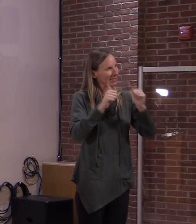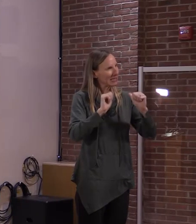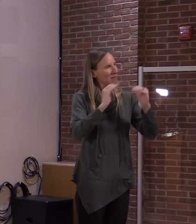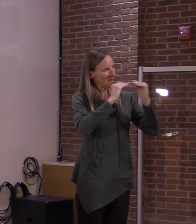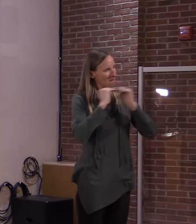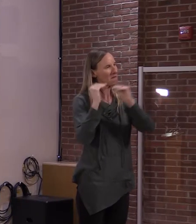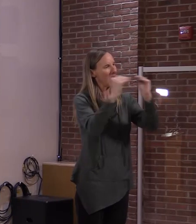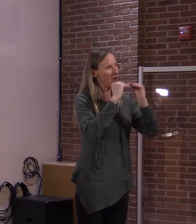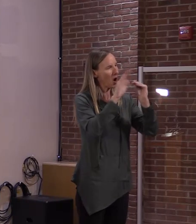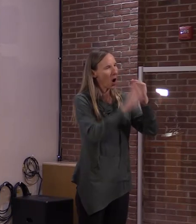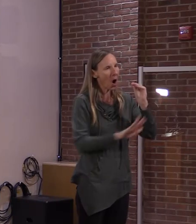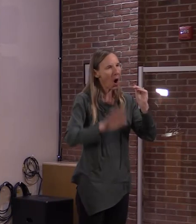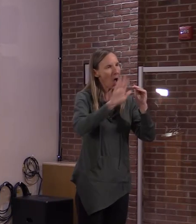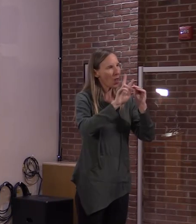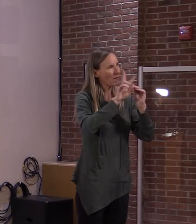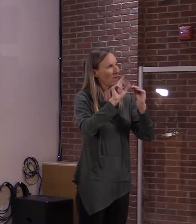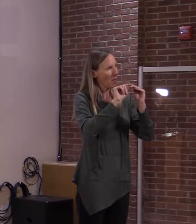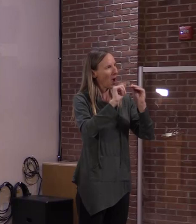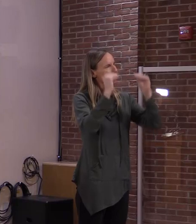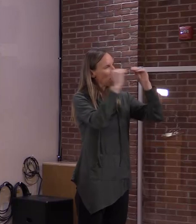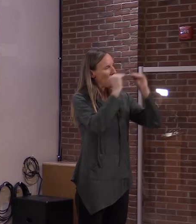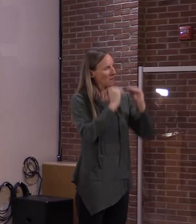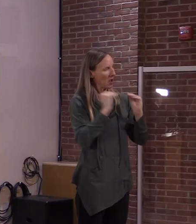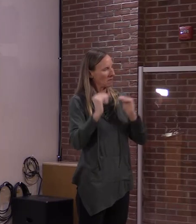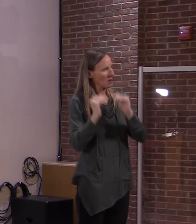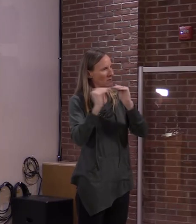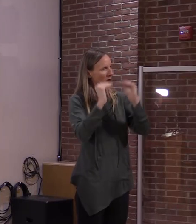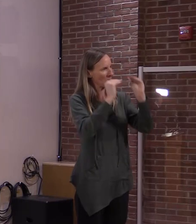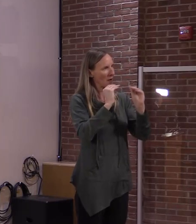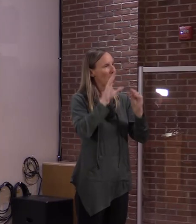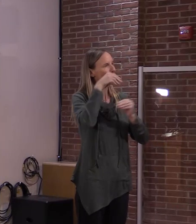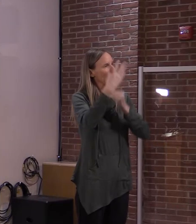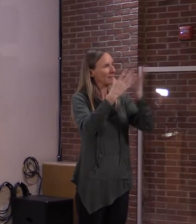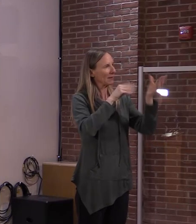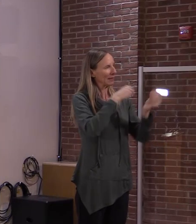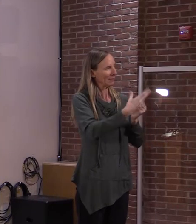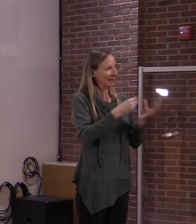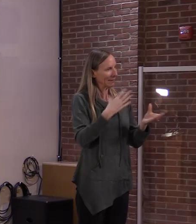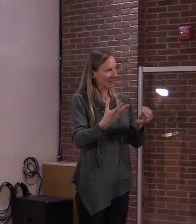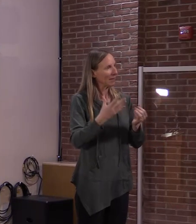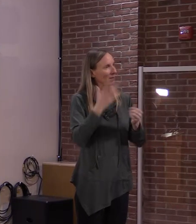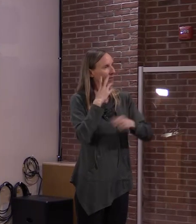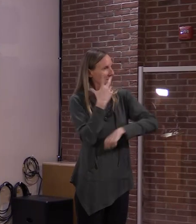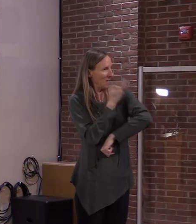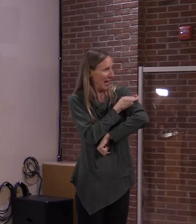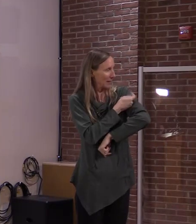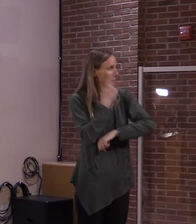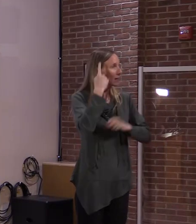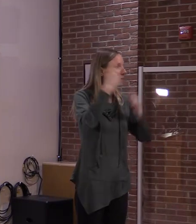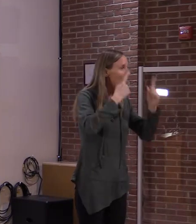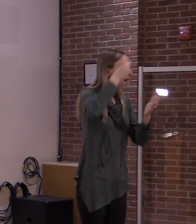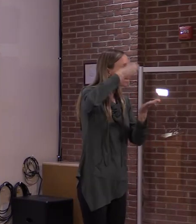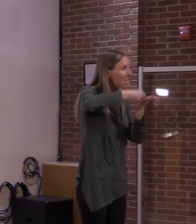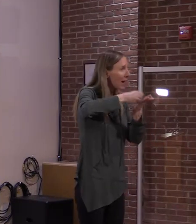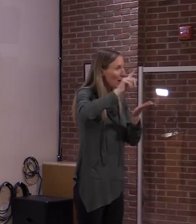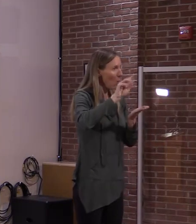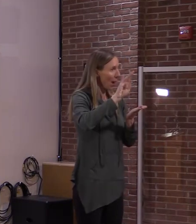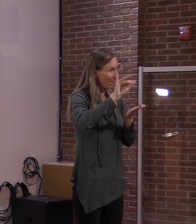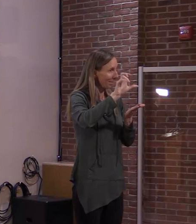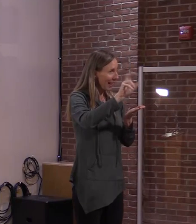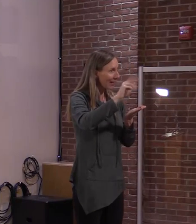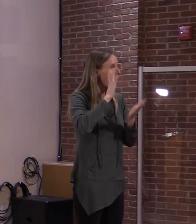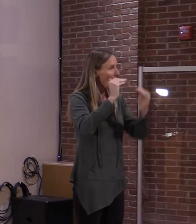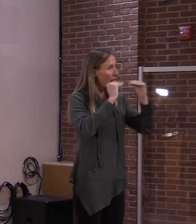basis across the counties and population. Do you have the same hope and intent that the ARPA money will